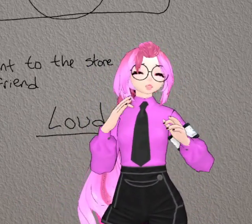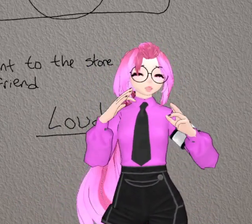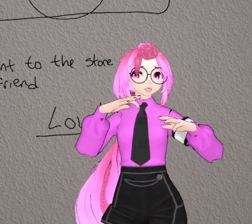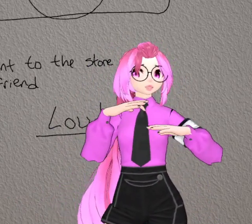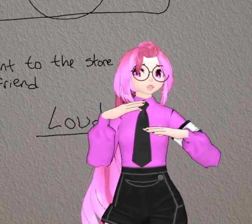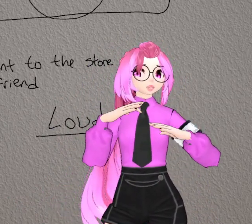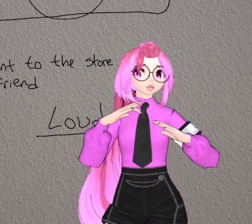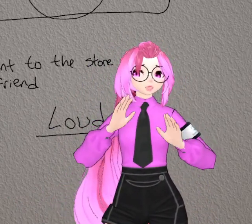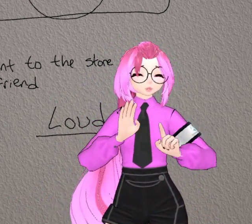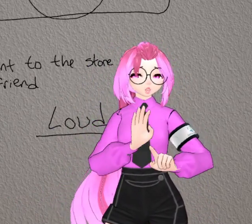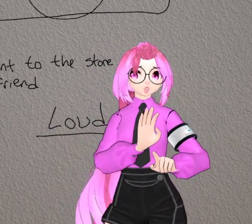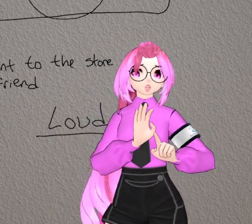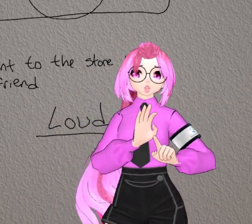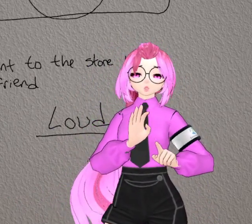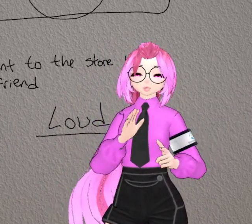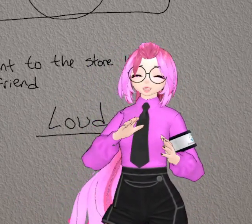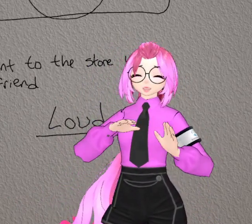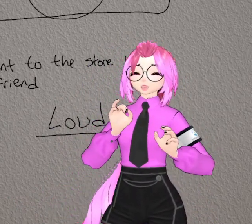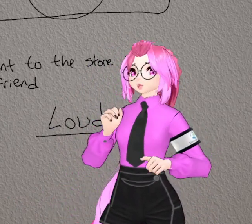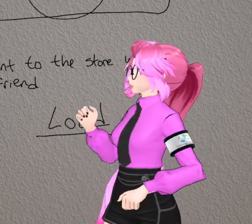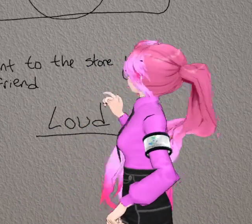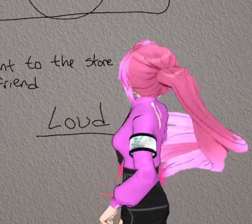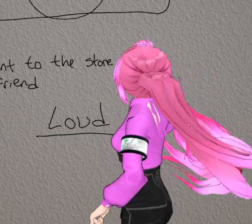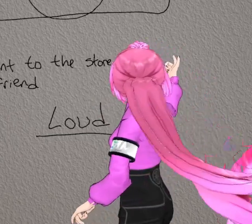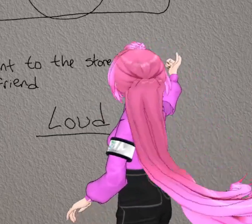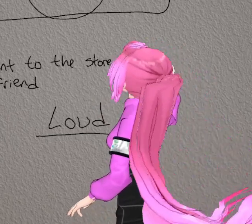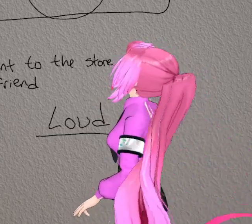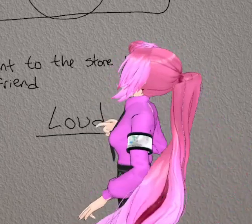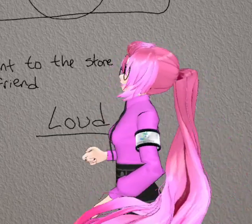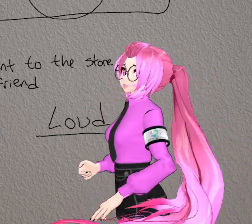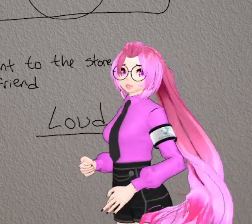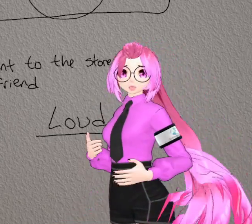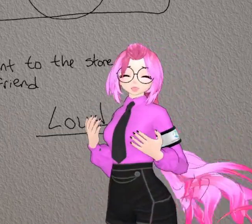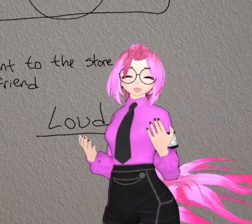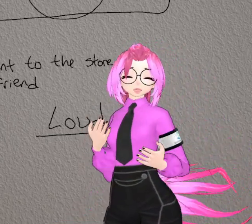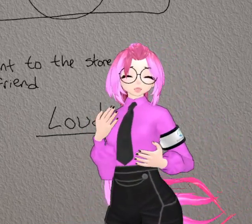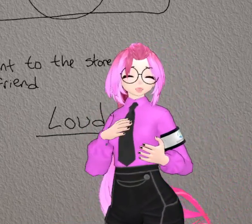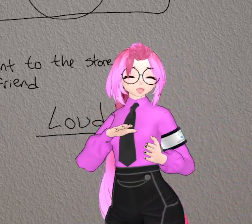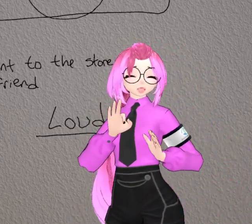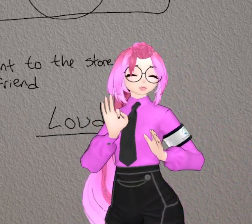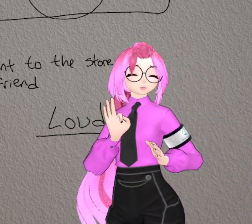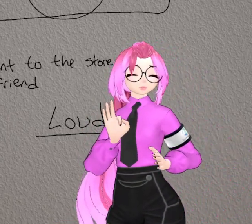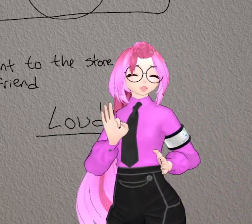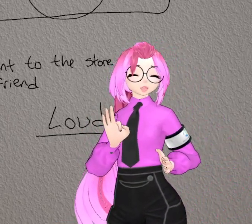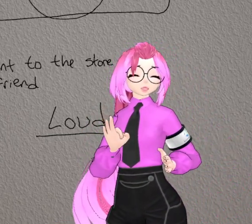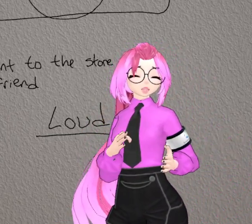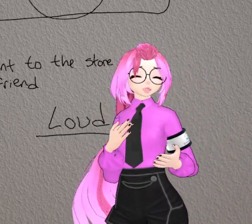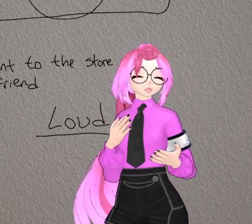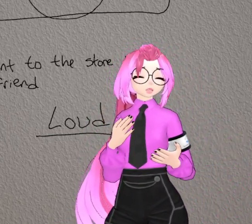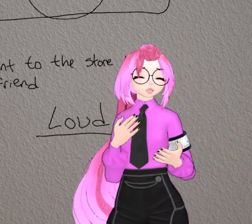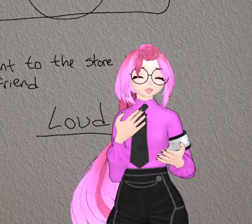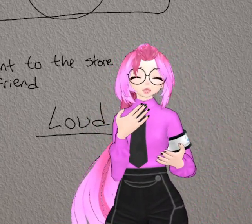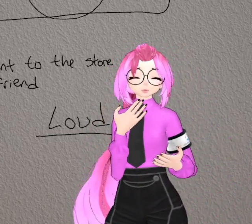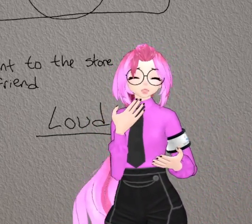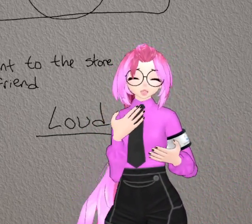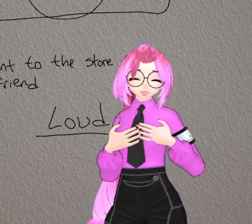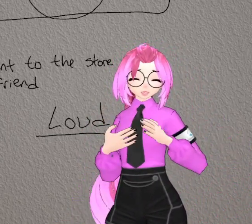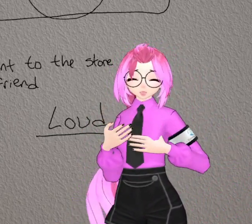limits and kind of push yourself to learn different ways. And SEE too. Maybe you can find that it's actually easier for